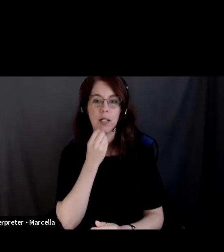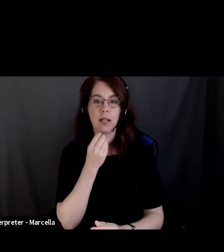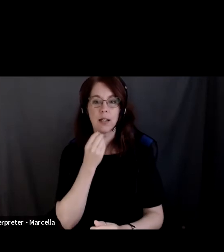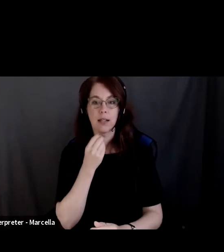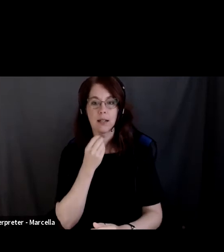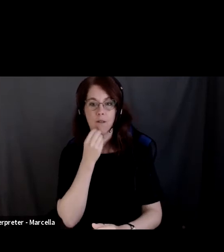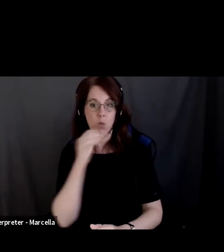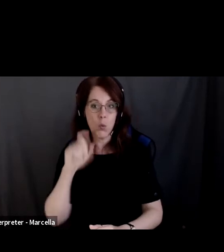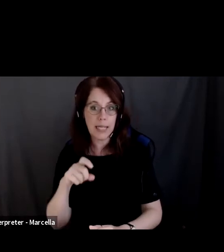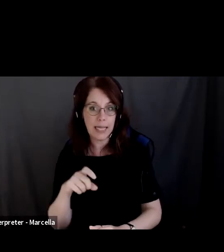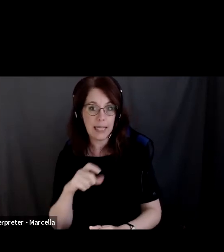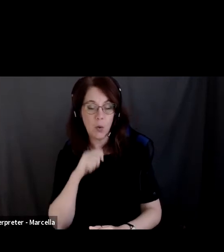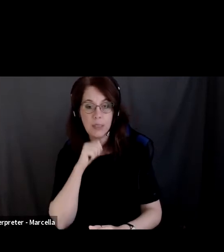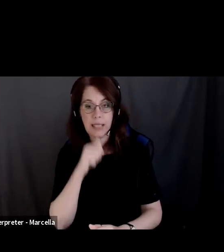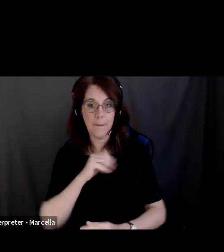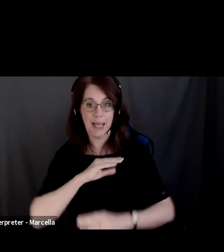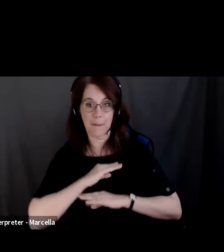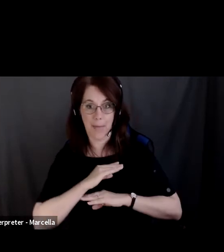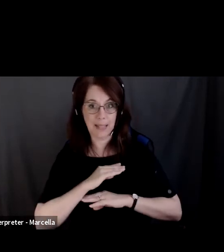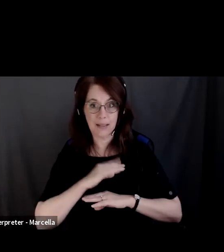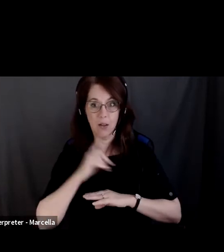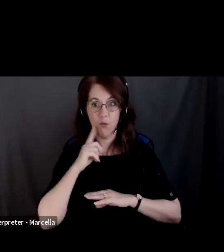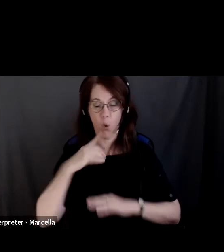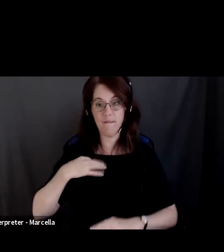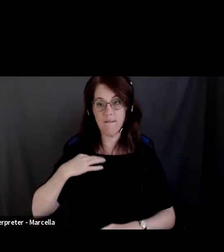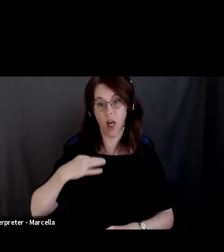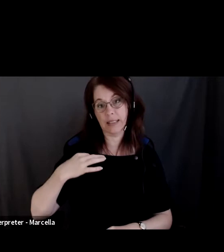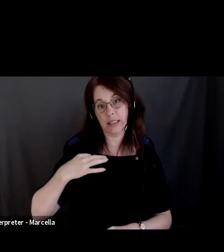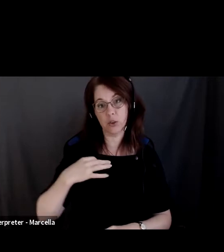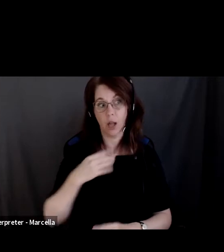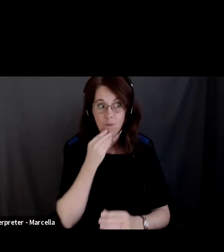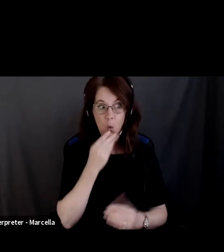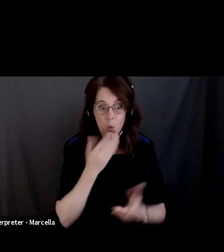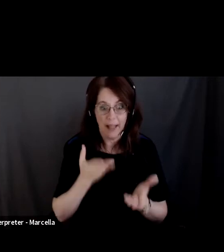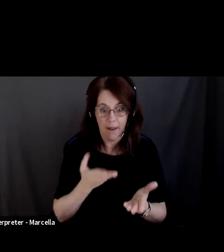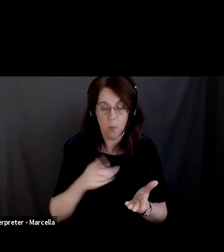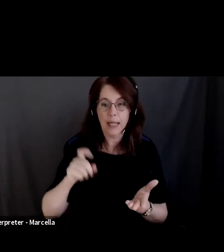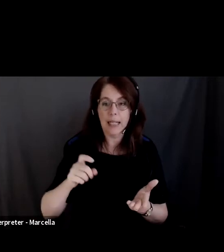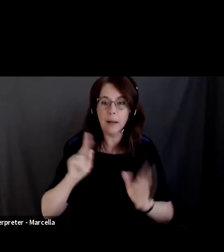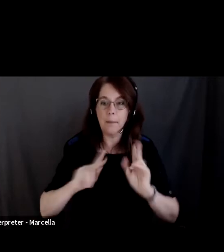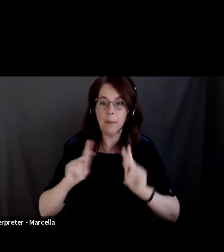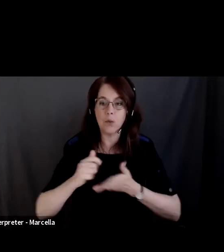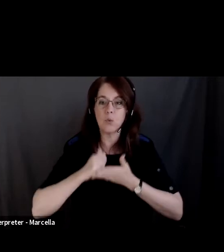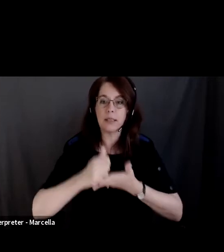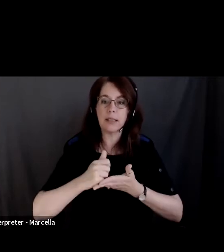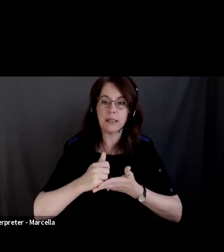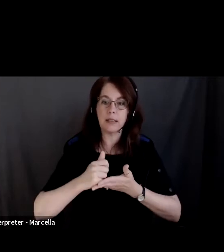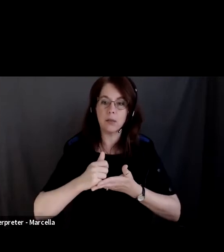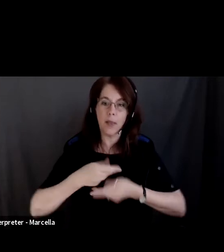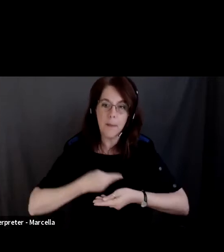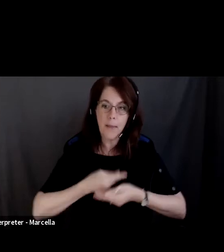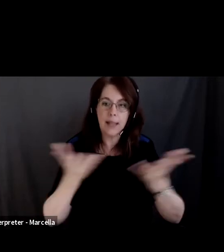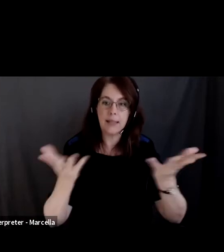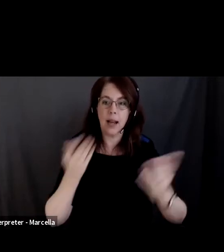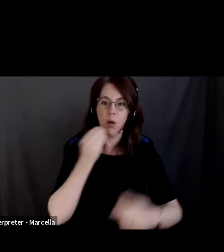that was not being met as far as volunteer-wise. The food was there, but they needed people to assist with passing out the